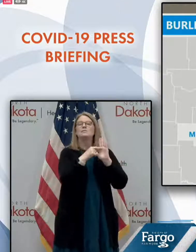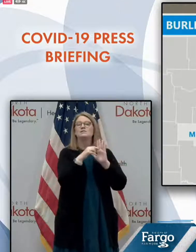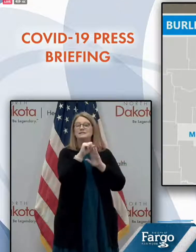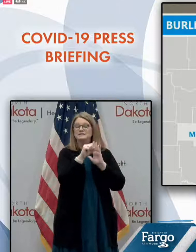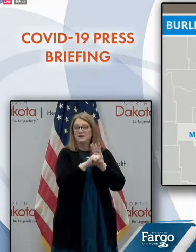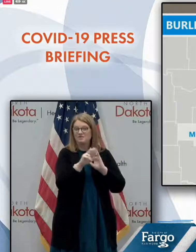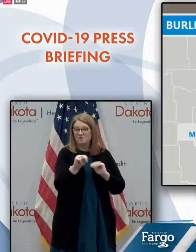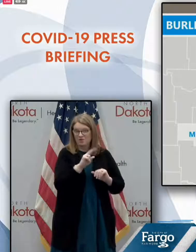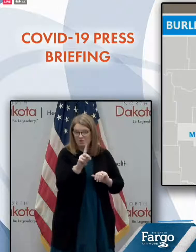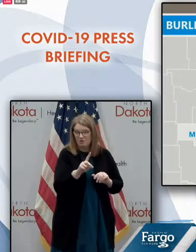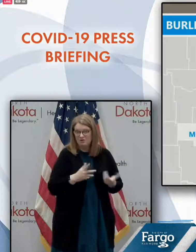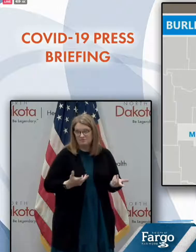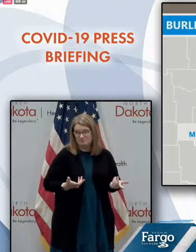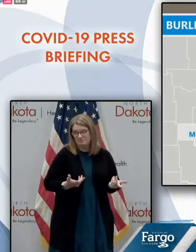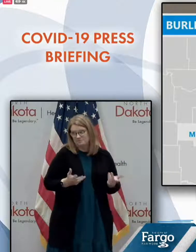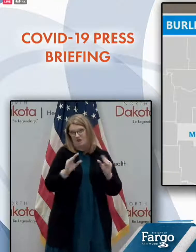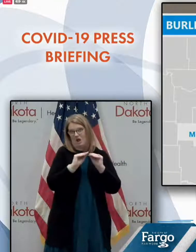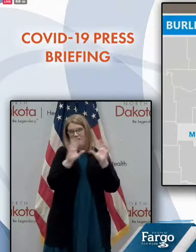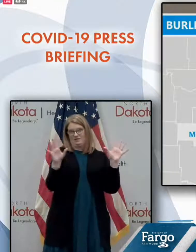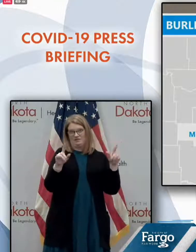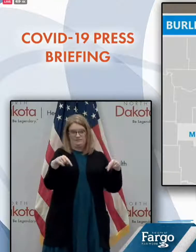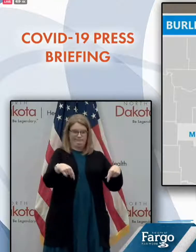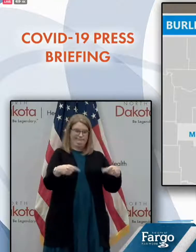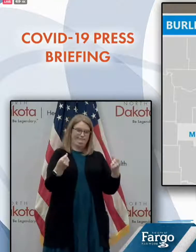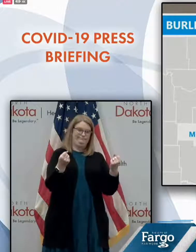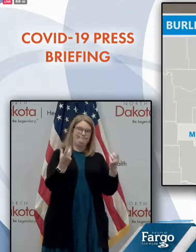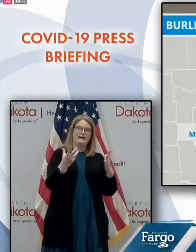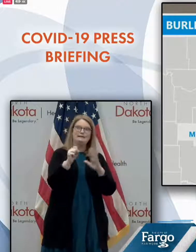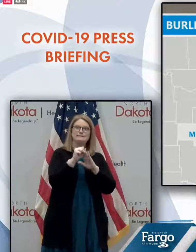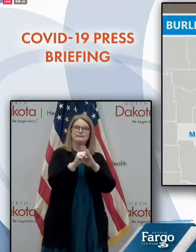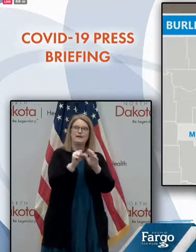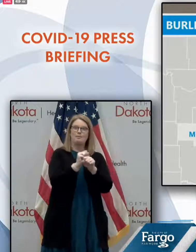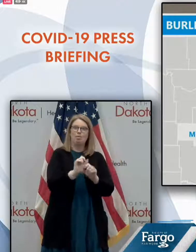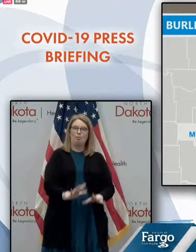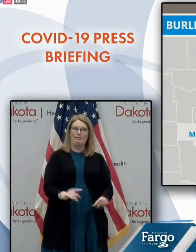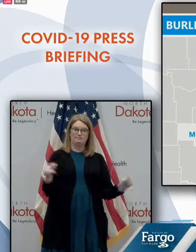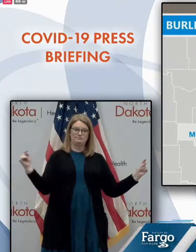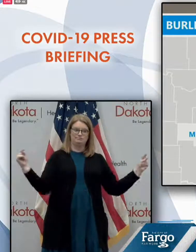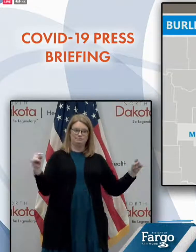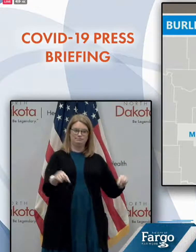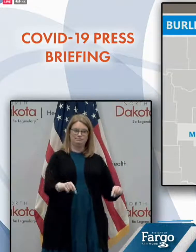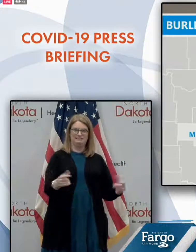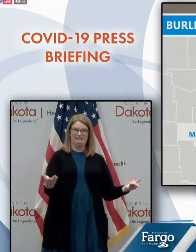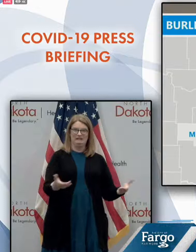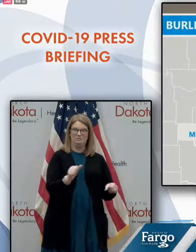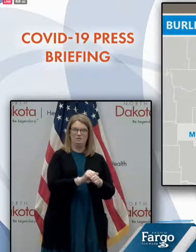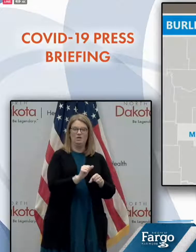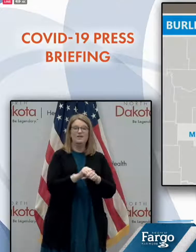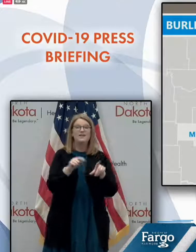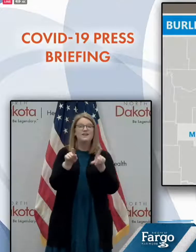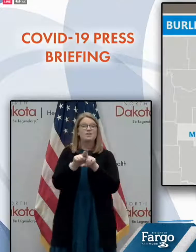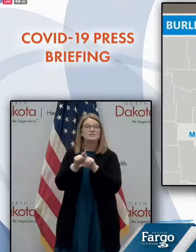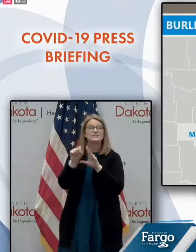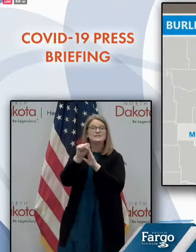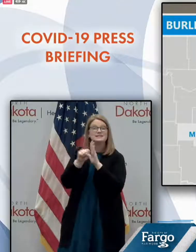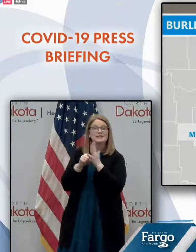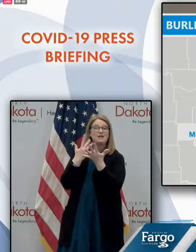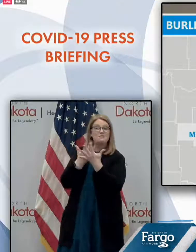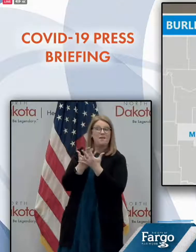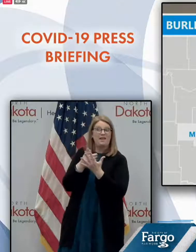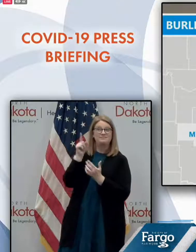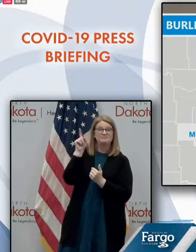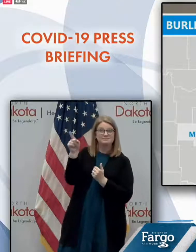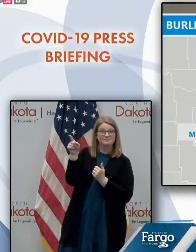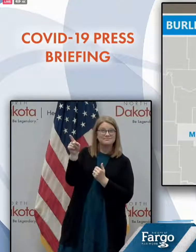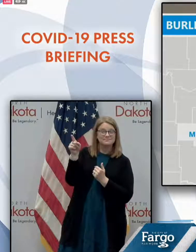is obviously where the headquarters of the state government is, and then also the state penitentiary, where we've got a large population